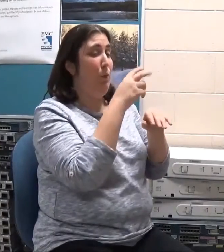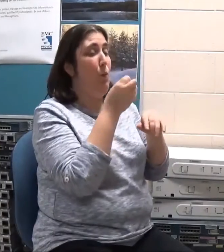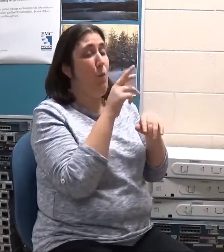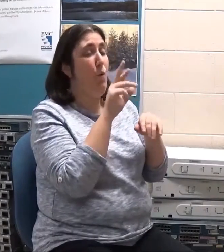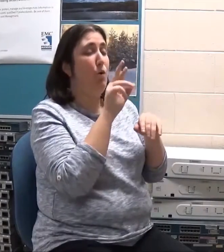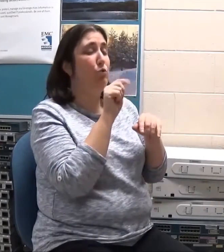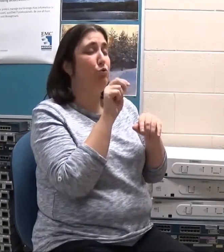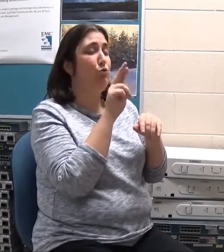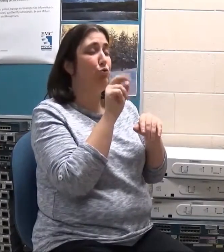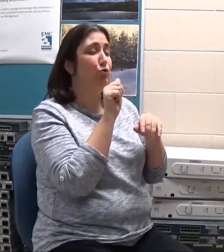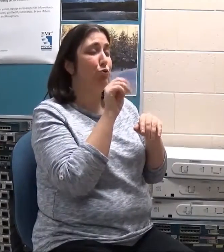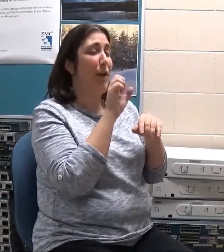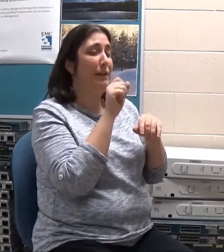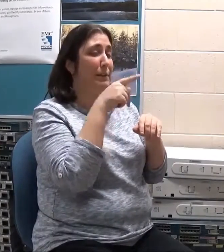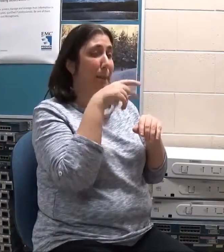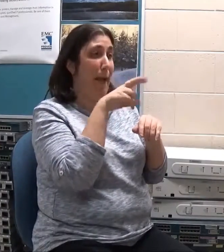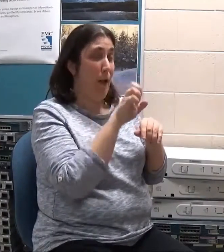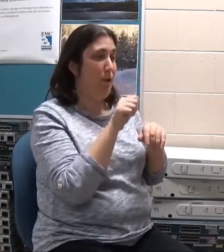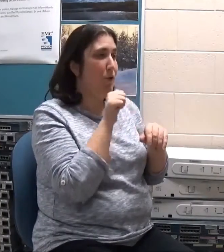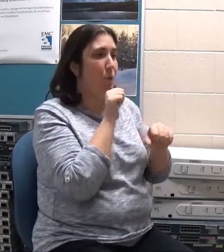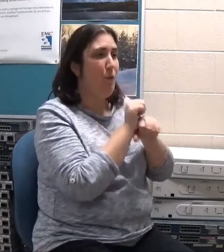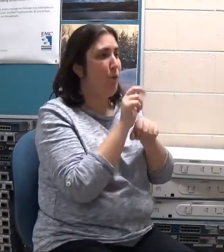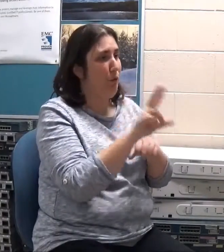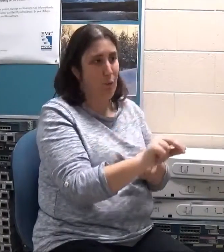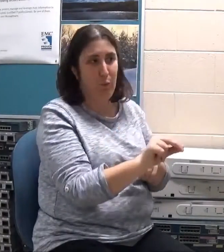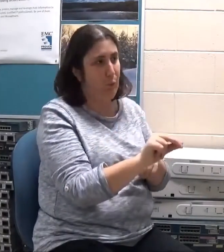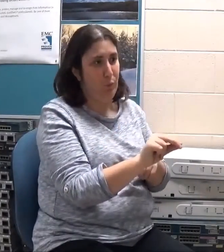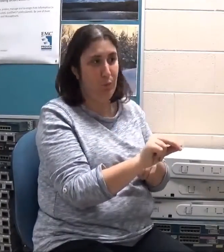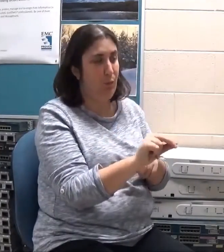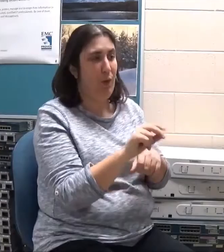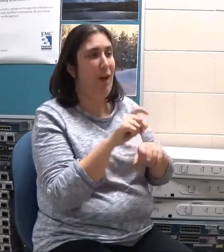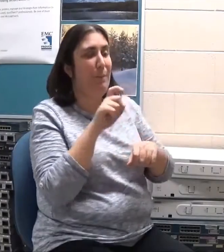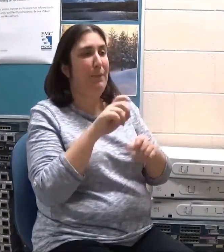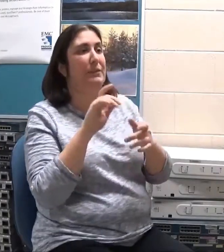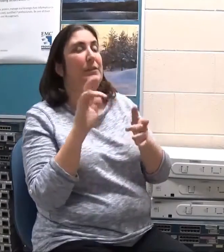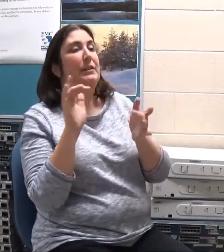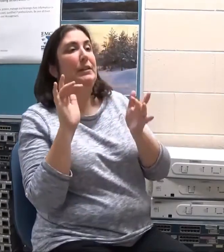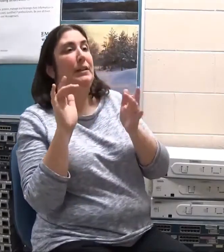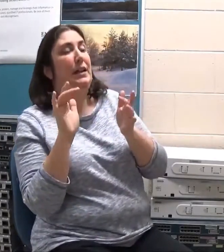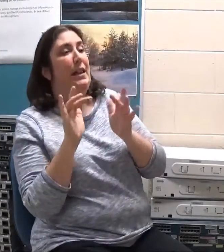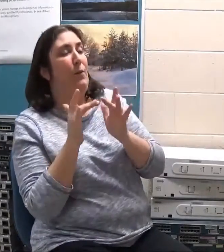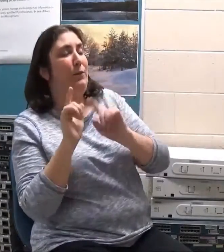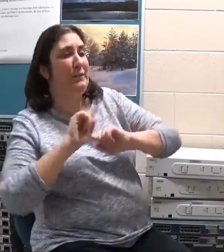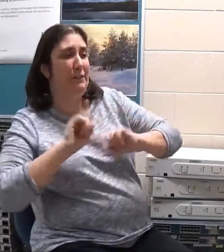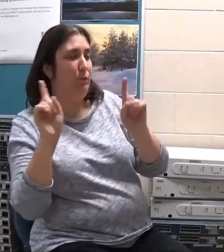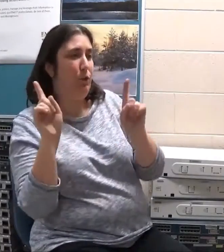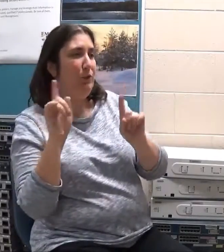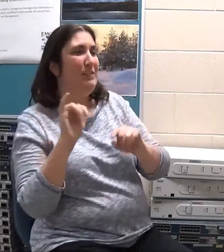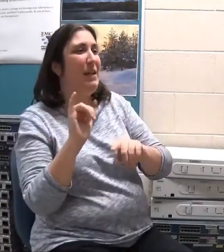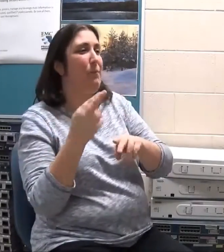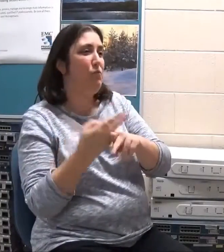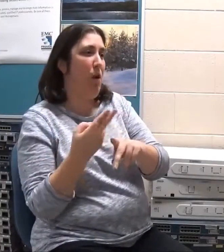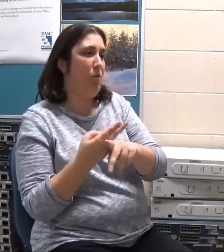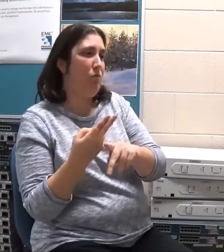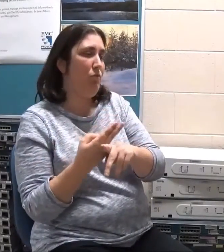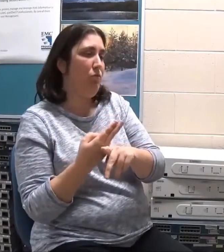give it a completely different network. Think of it as a router. So what we're going to do, we're going to go